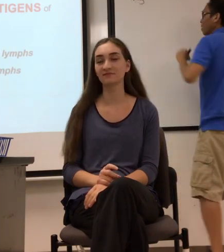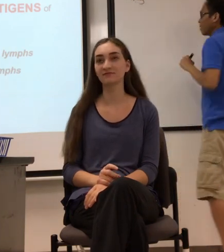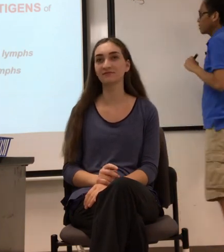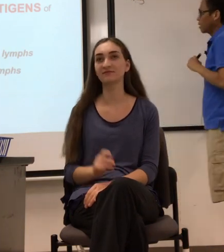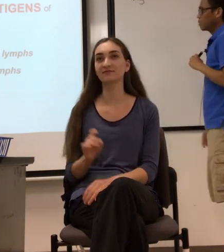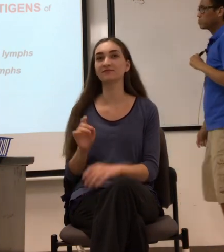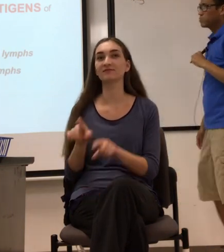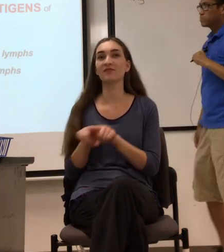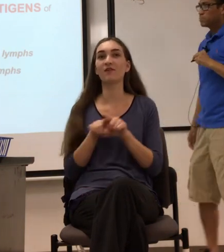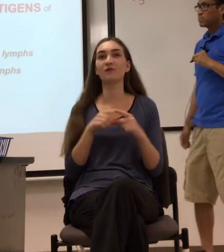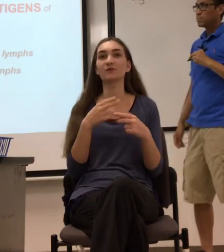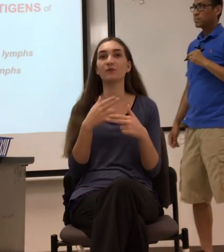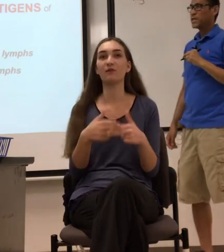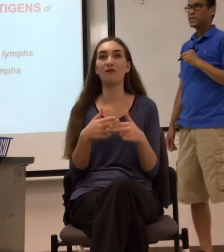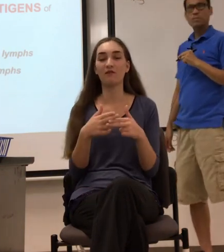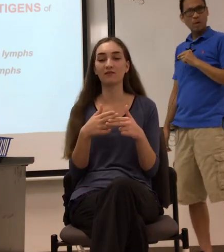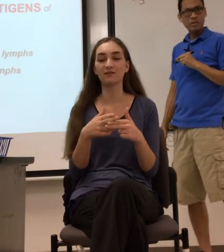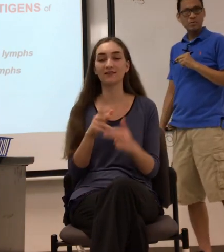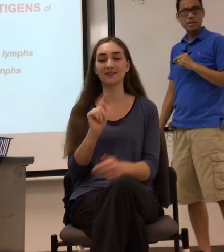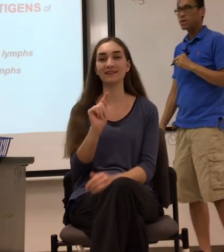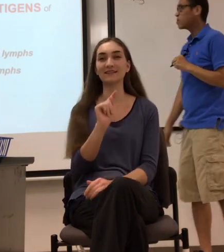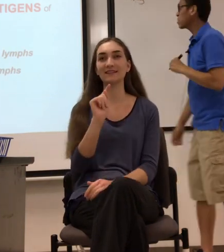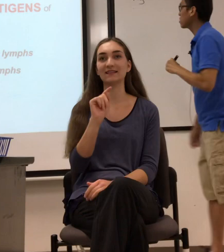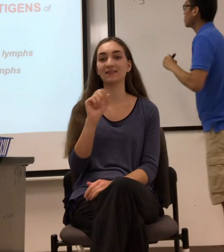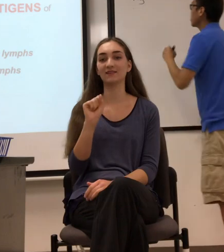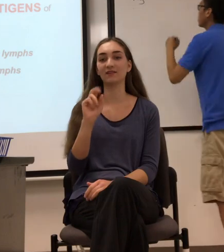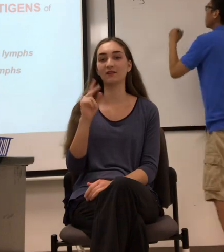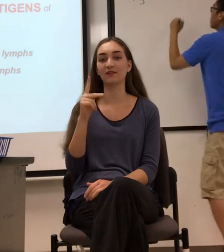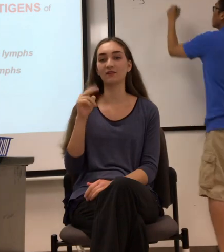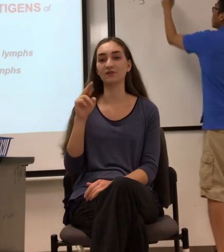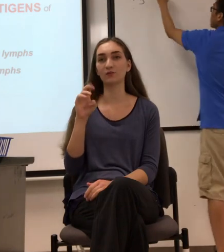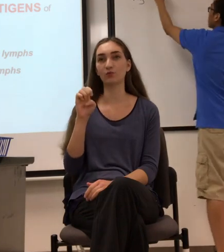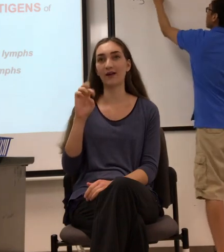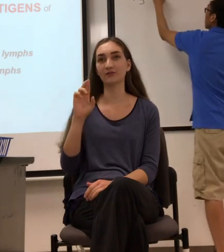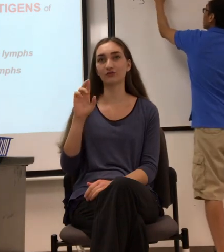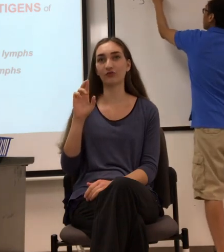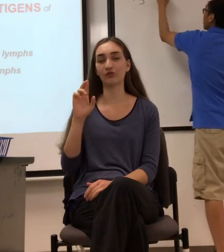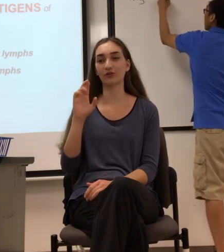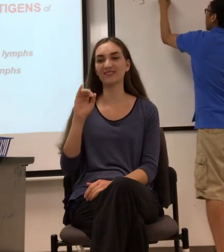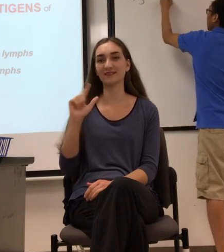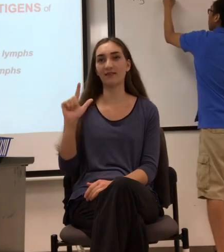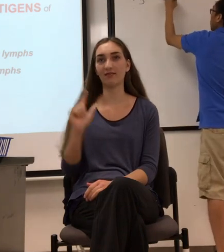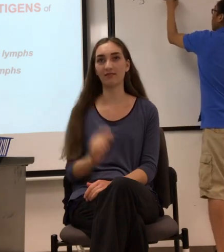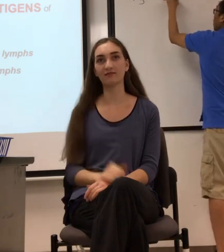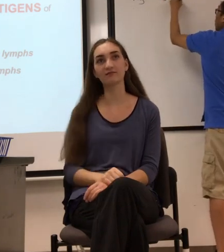Also called T suppressor cells.